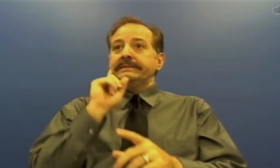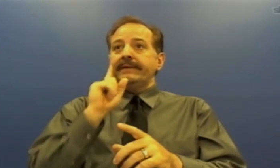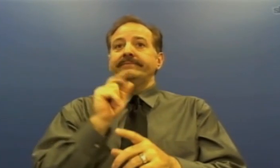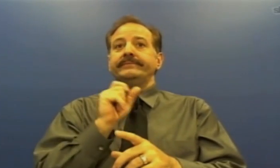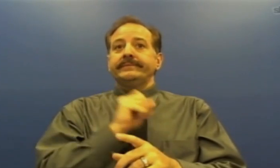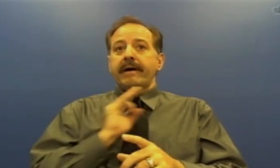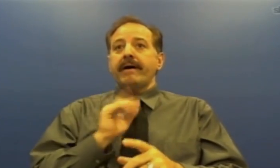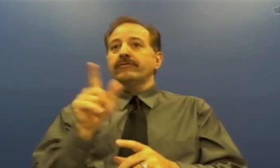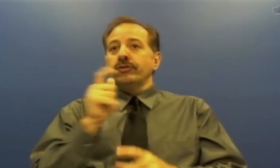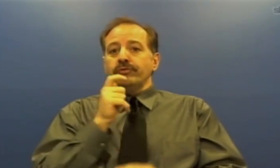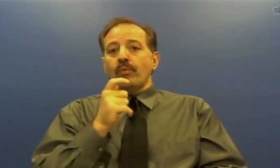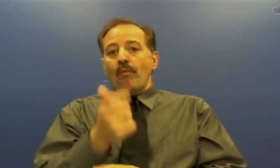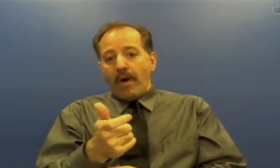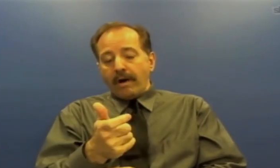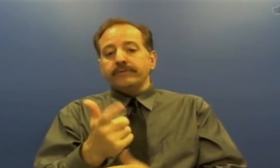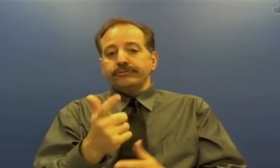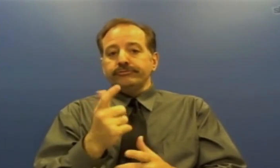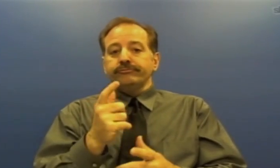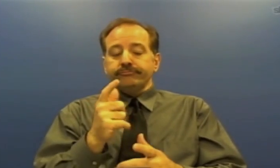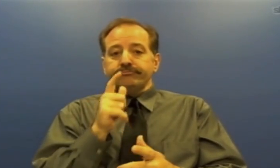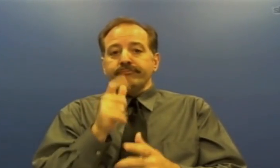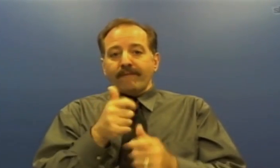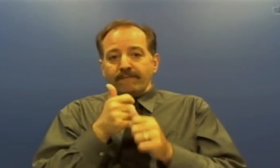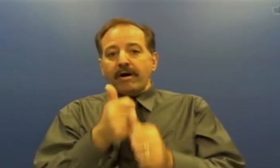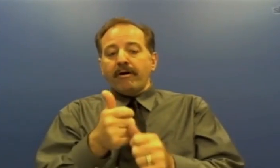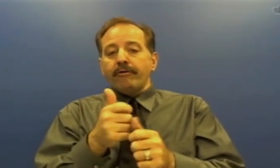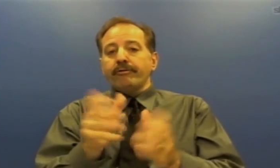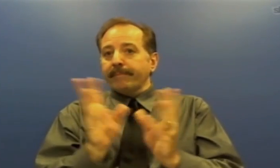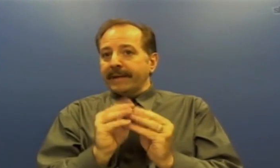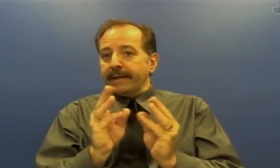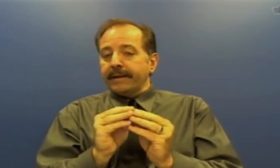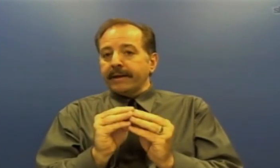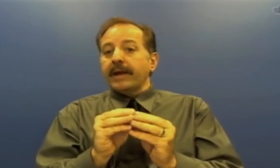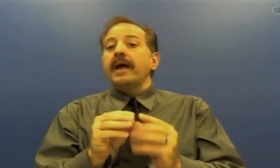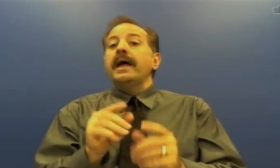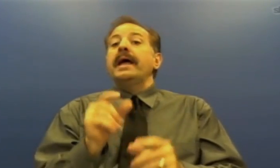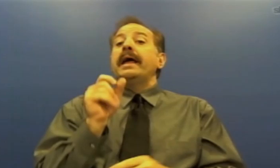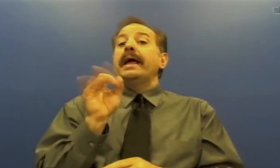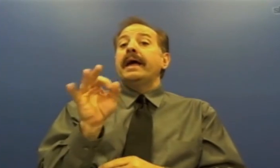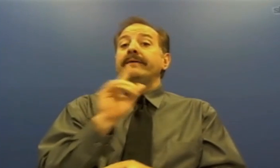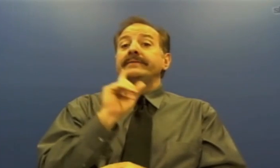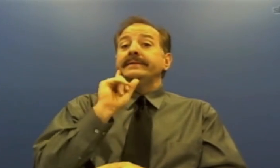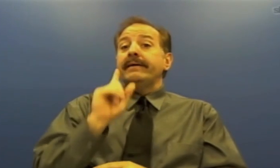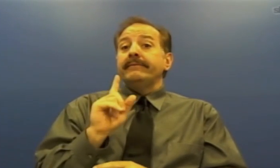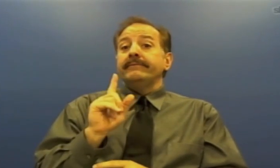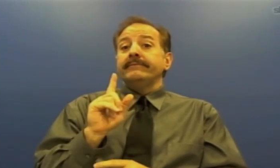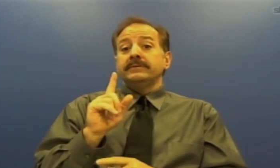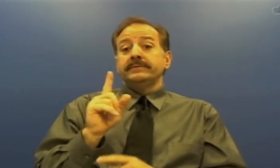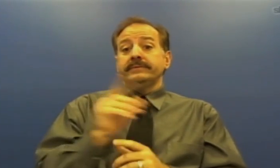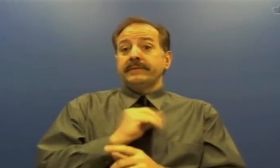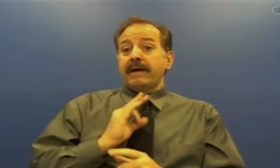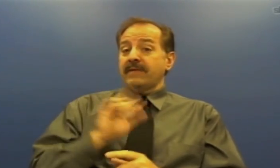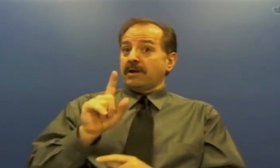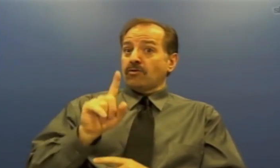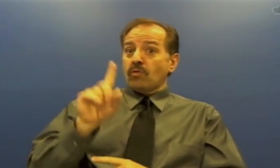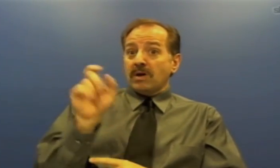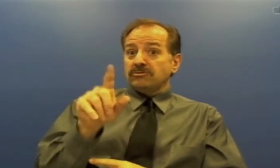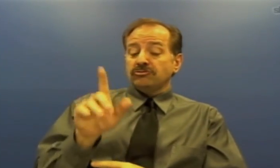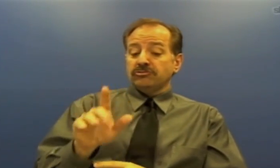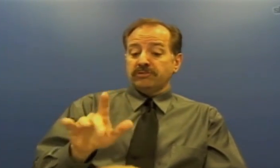throughout Minnesota. And deaf staff members could watch on and follow the meeting as they were watching our interpretation. Now, should one of